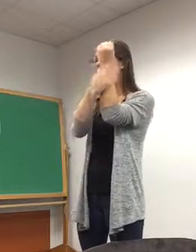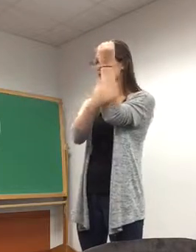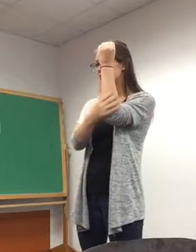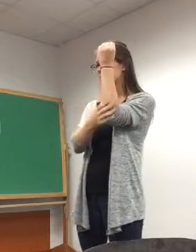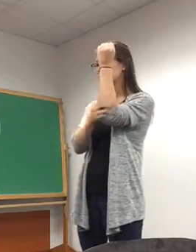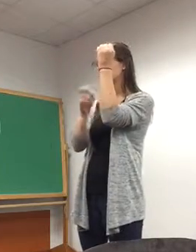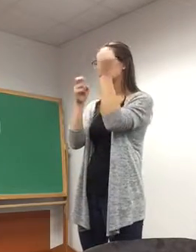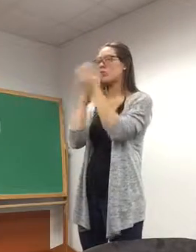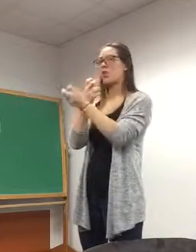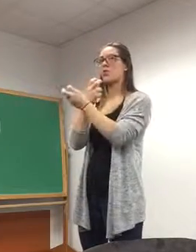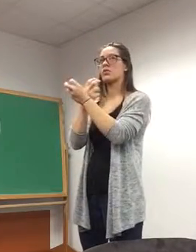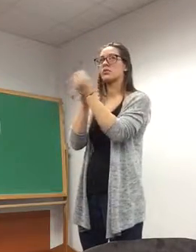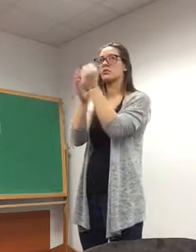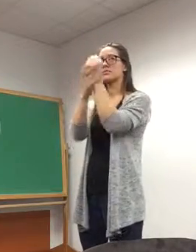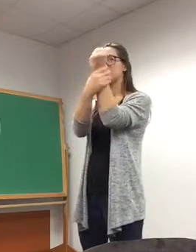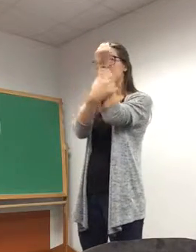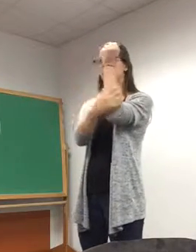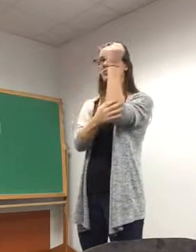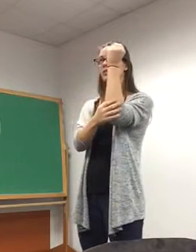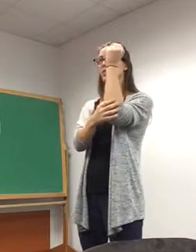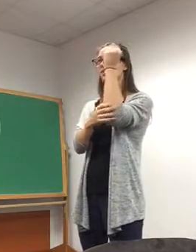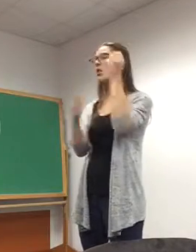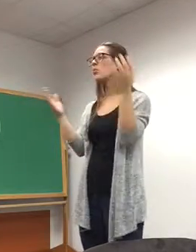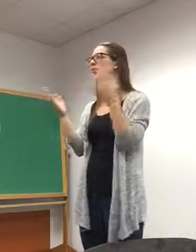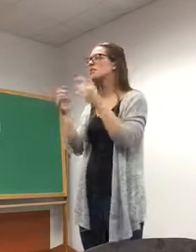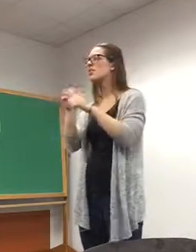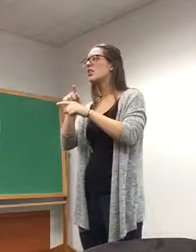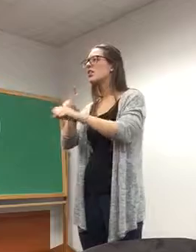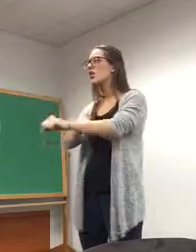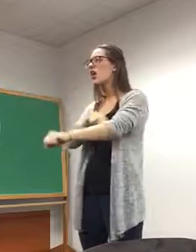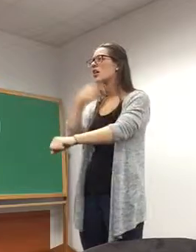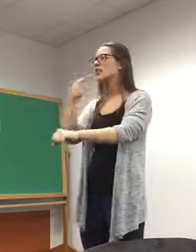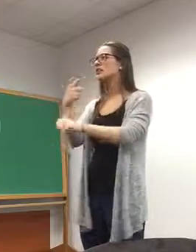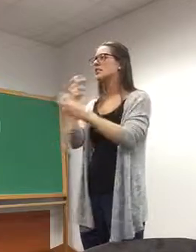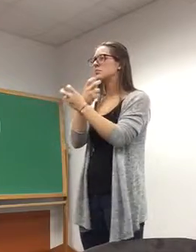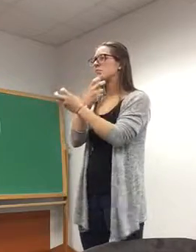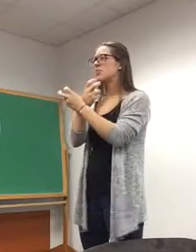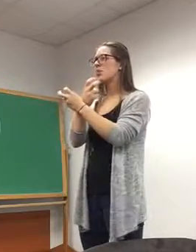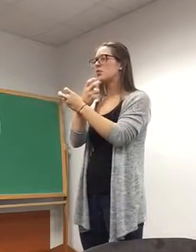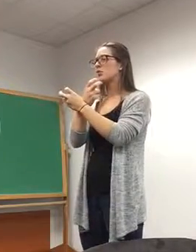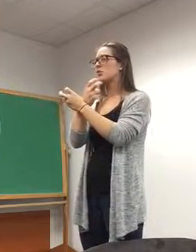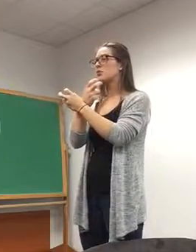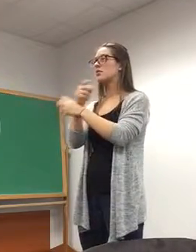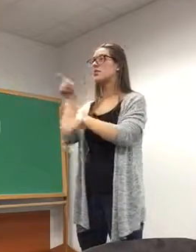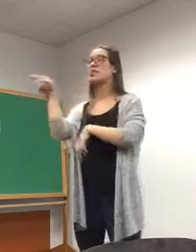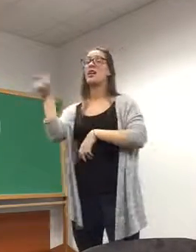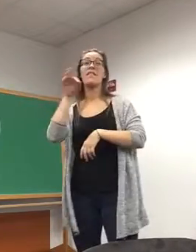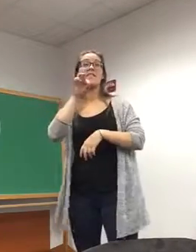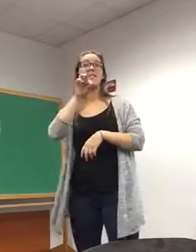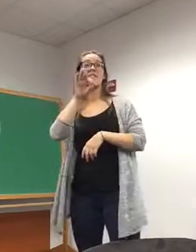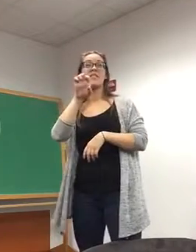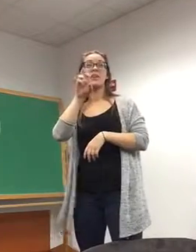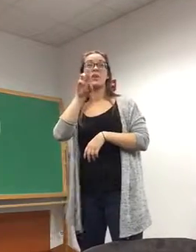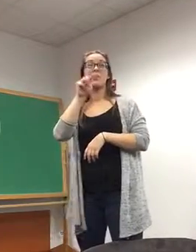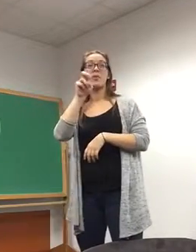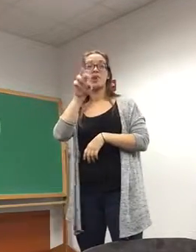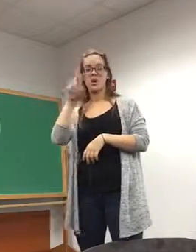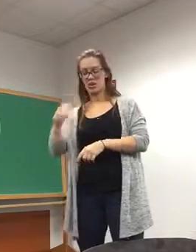human skeleton? What is it? Femur. Say it again. Yeah, the femur. Yeah, good. So if I take this femur or any bone here, and I look at this bone